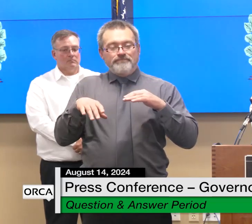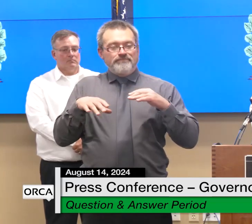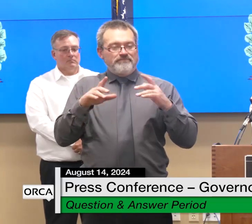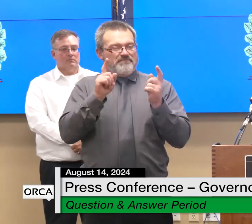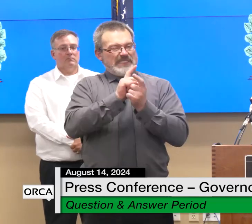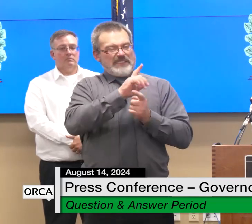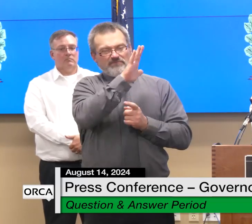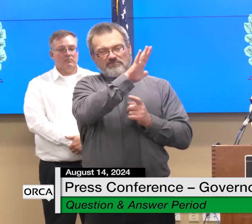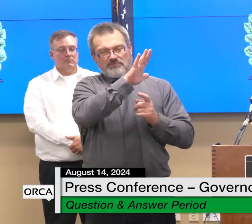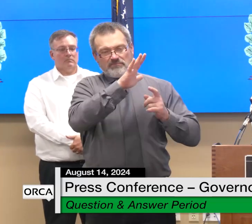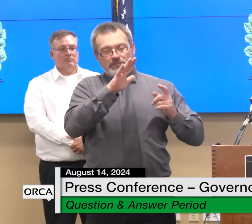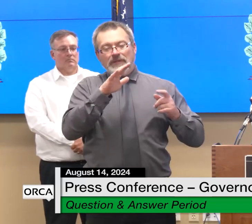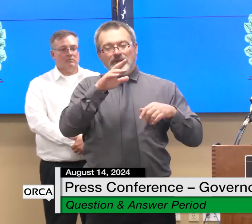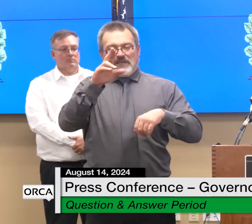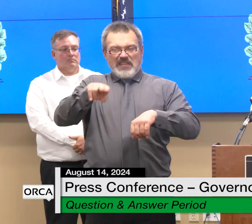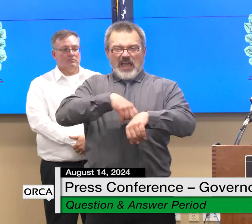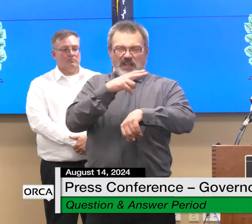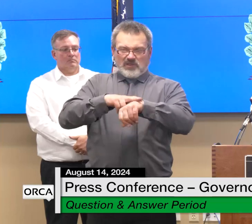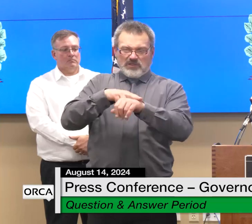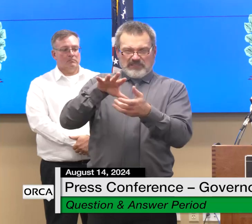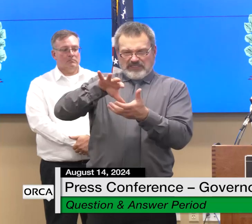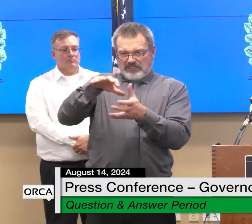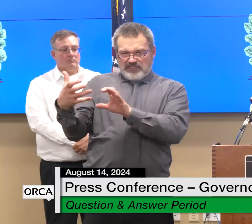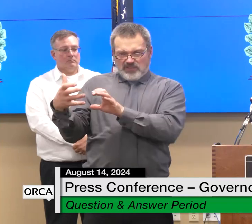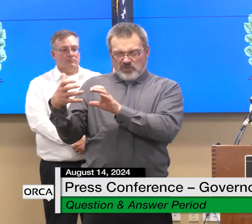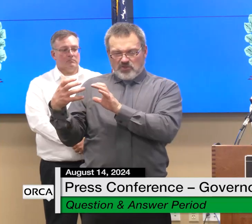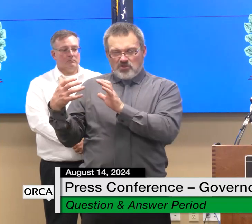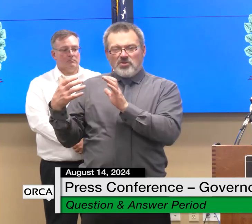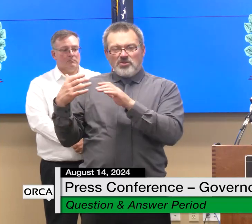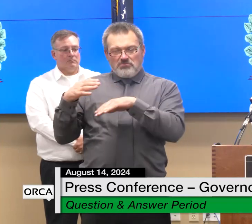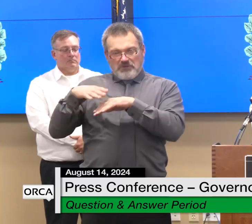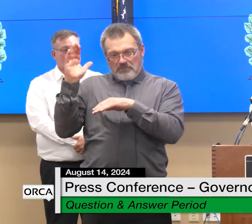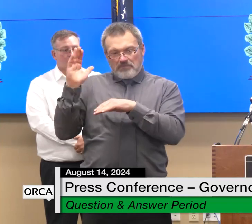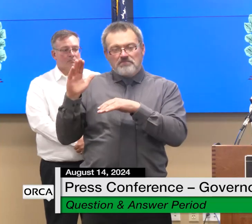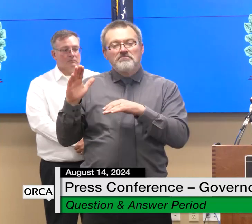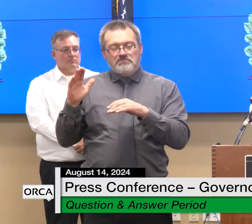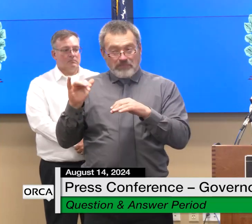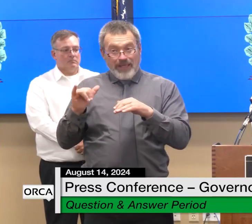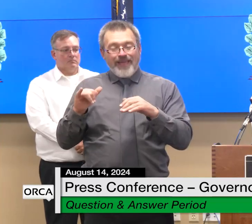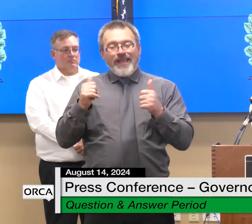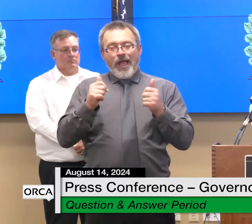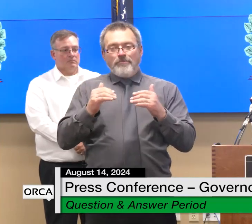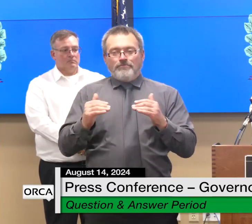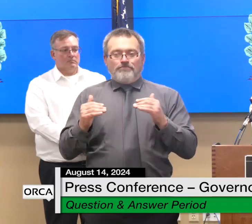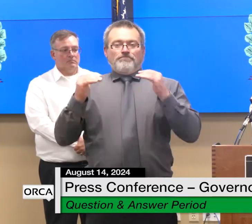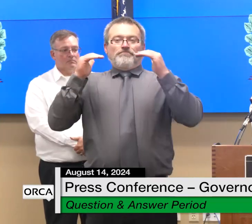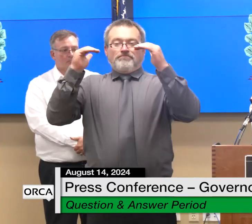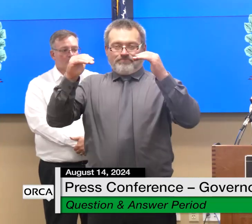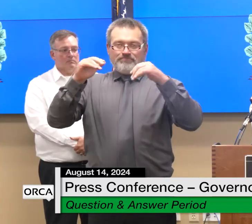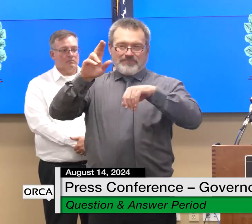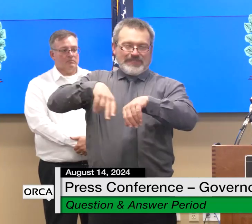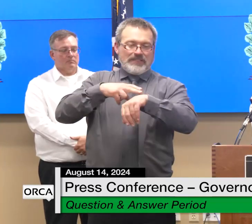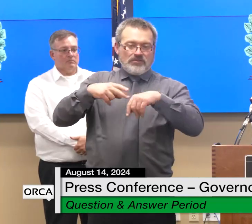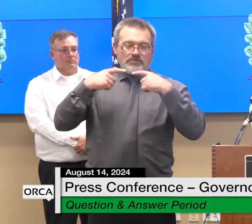that we could reduce the amount of confusion in the general public. Although I will just